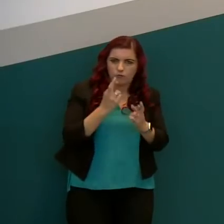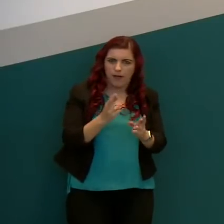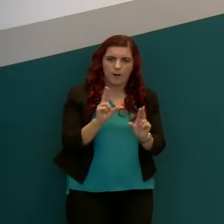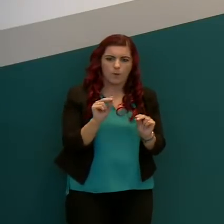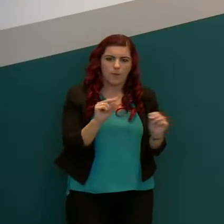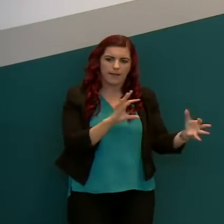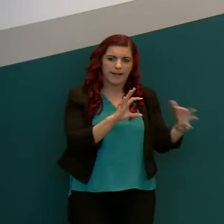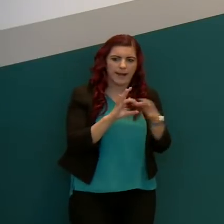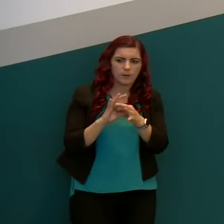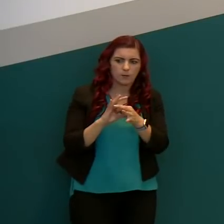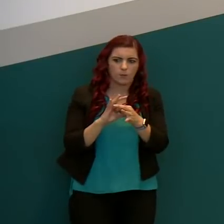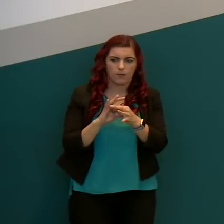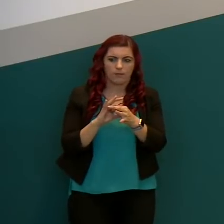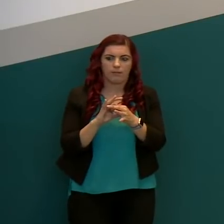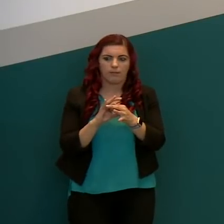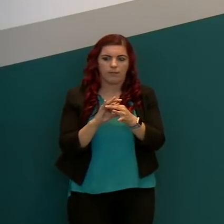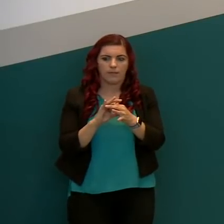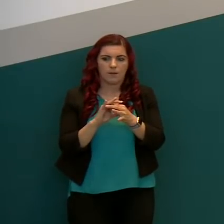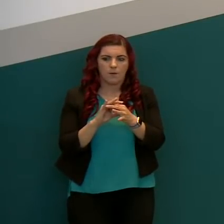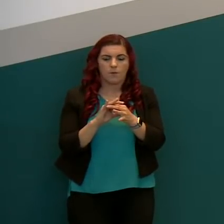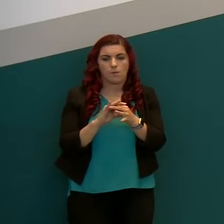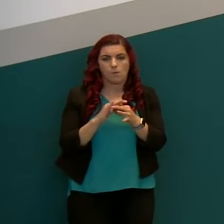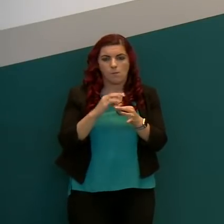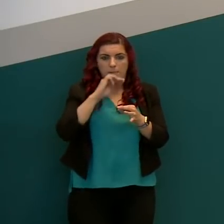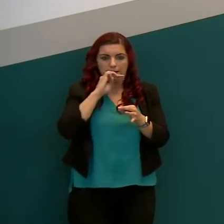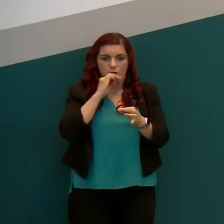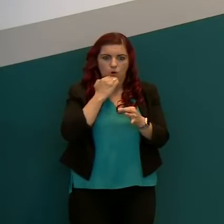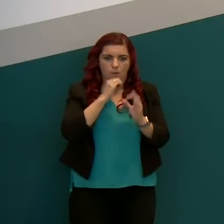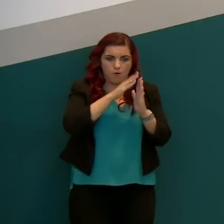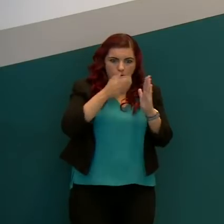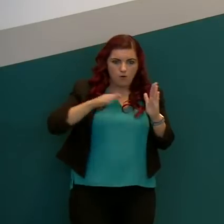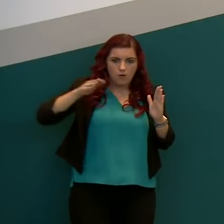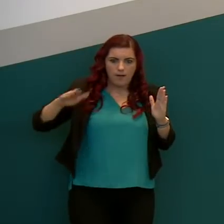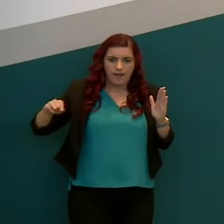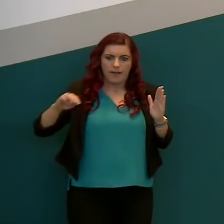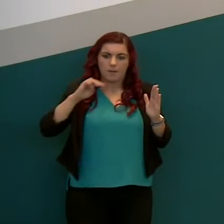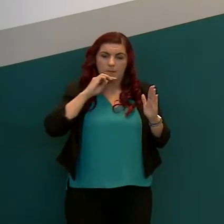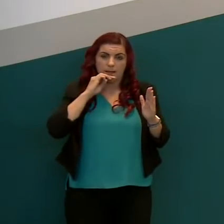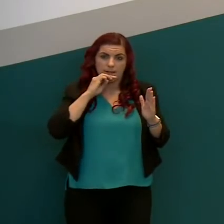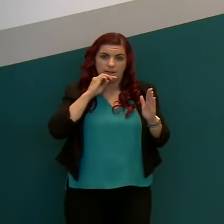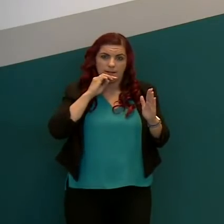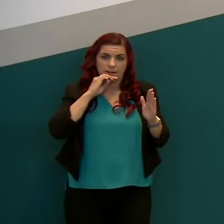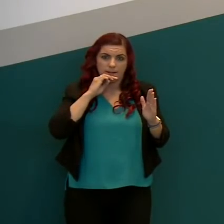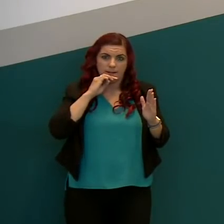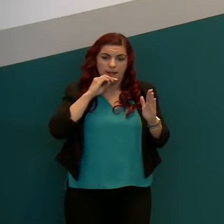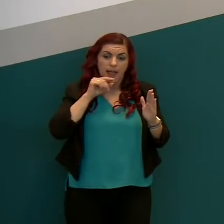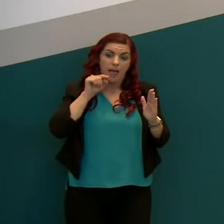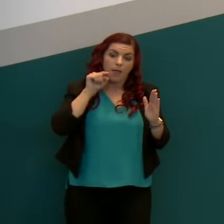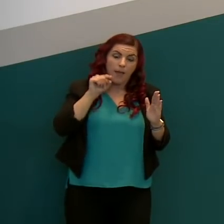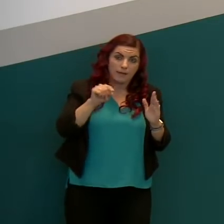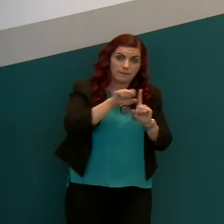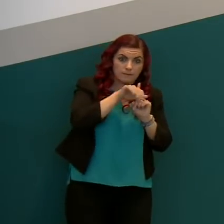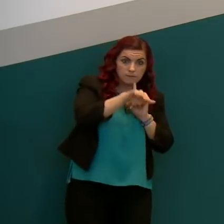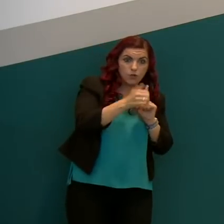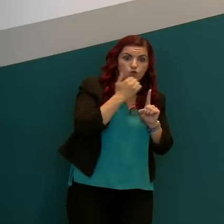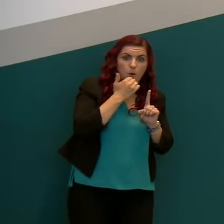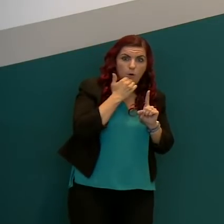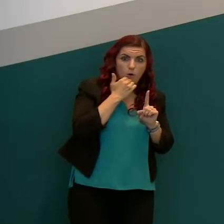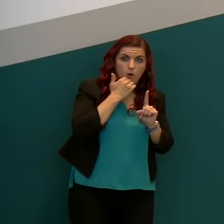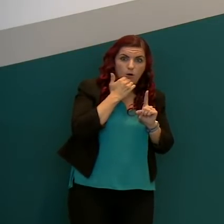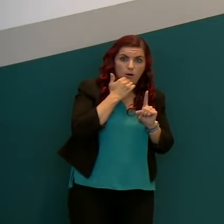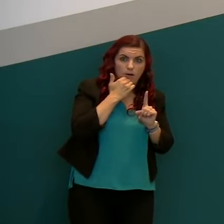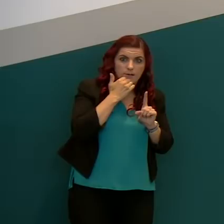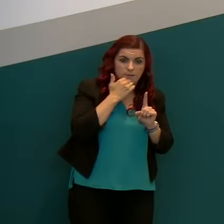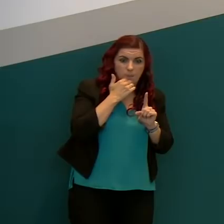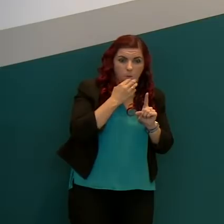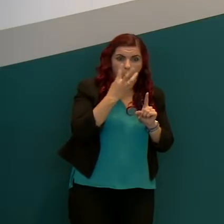related to the fluctuations in case numbers. It's very much driven by the outbreaks, so estimating reproduction number